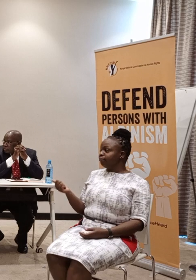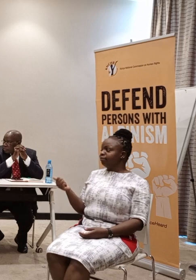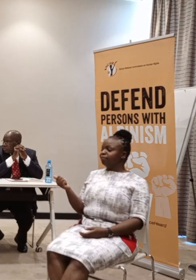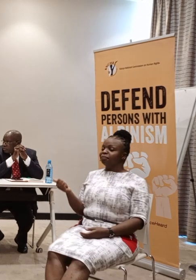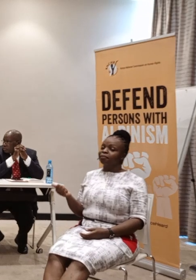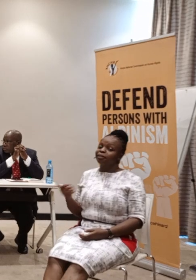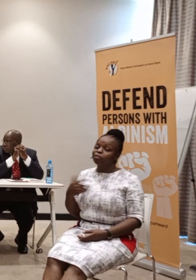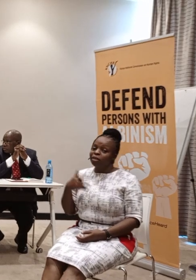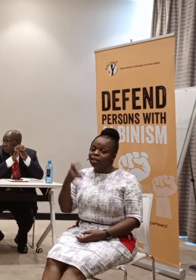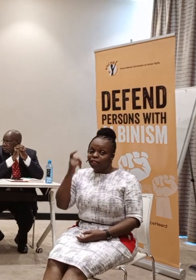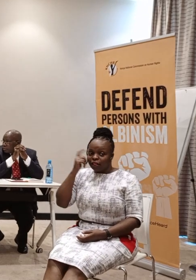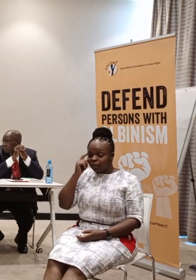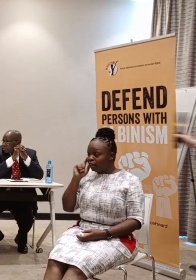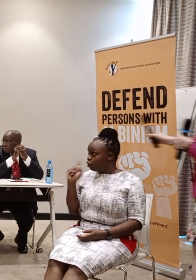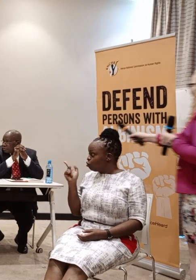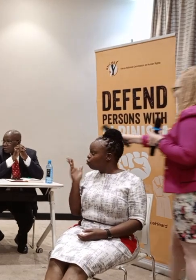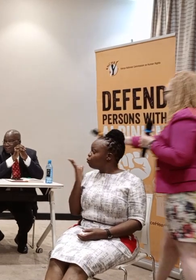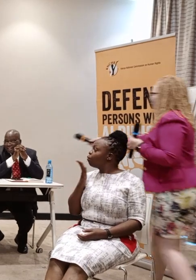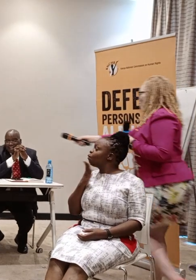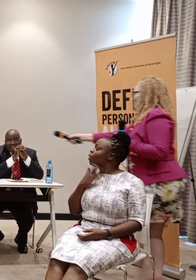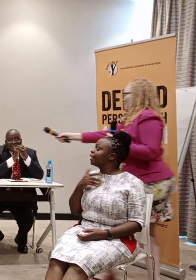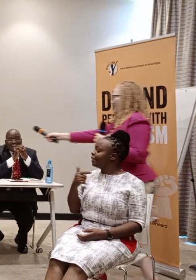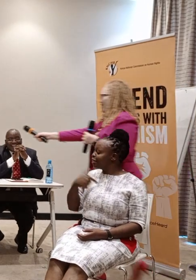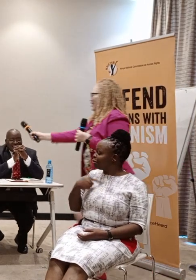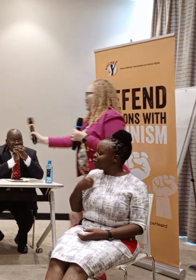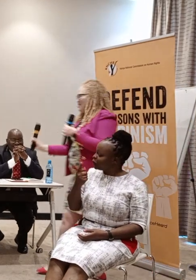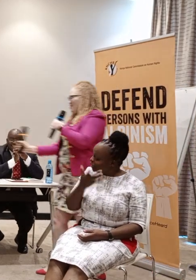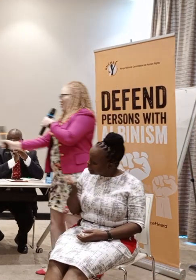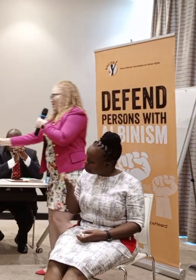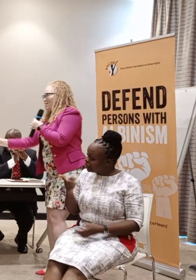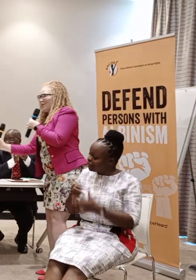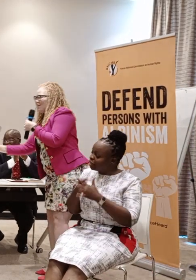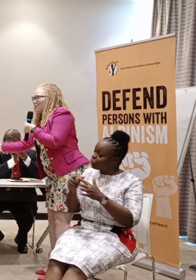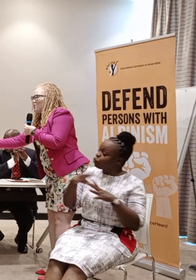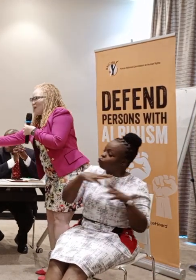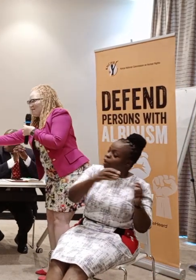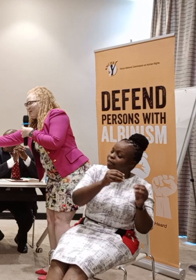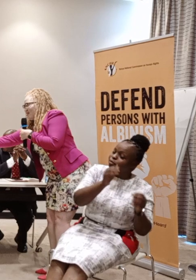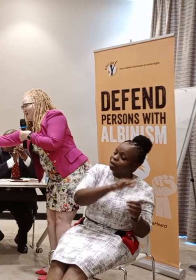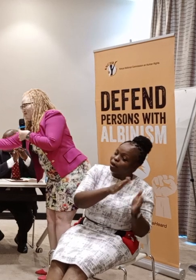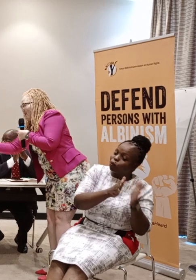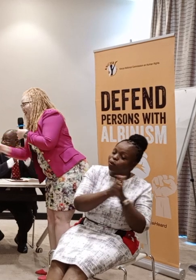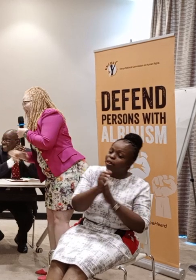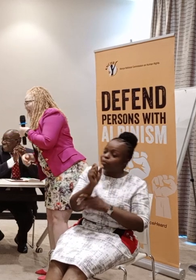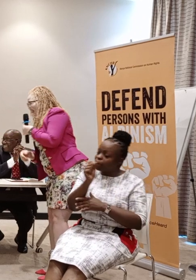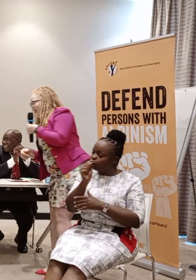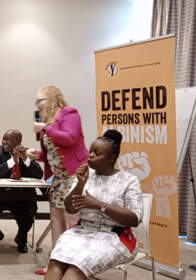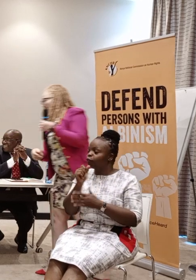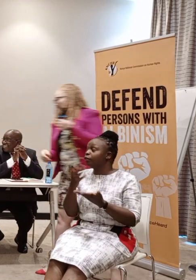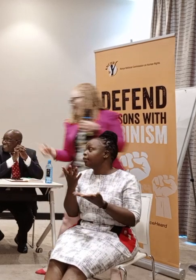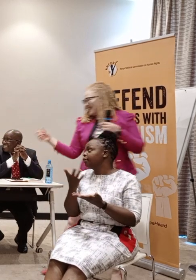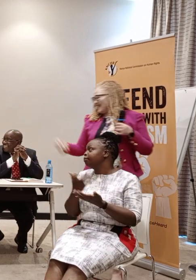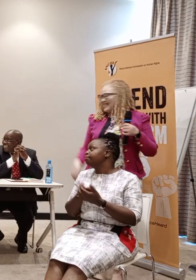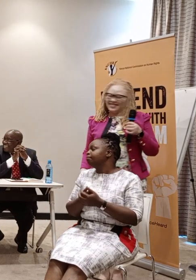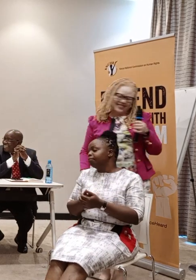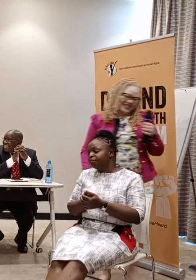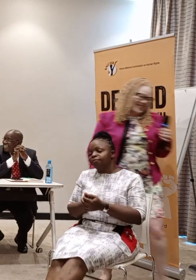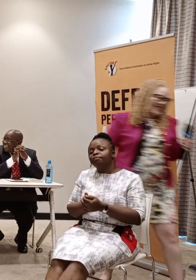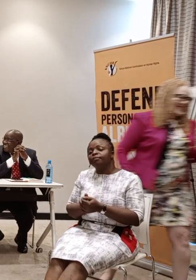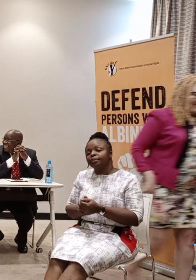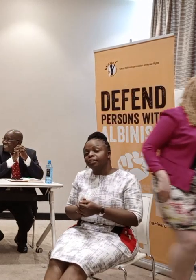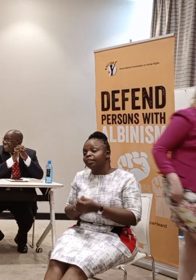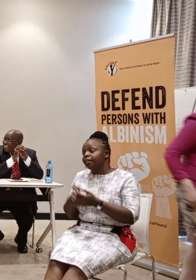I think you wanted me to say something, then you went back with the mic. I know. Because I realized you were busy somewhere. No, I'm just saying.